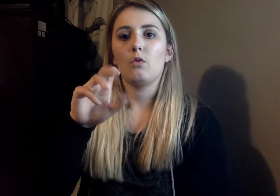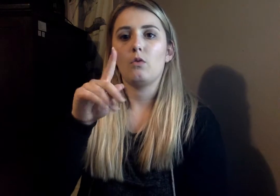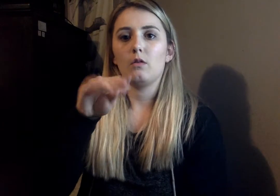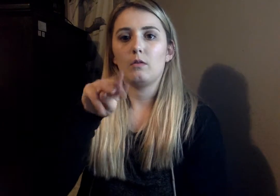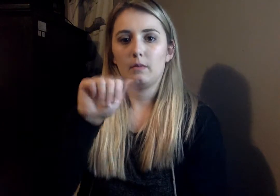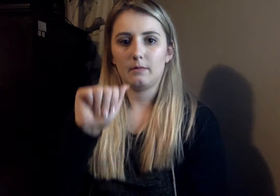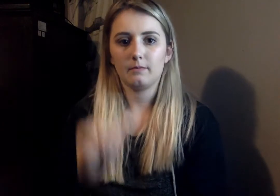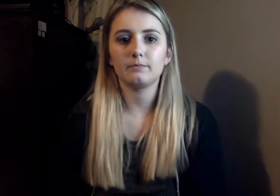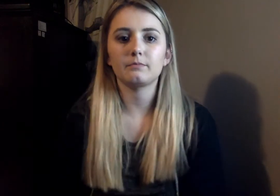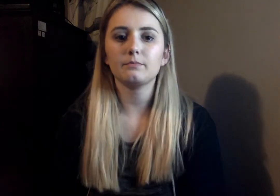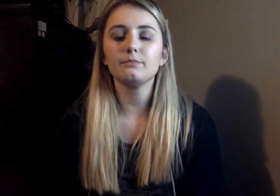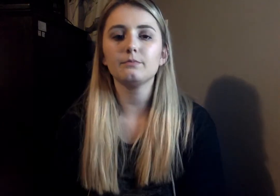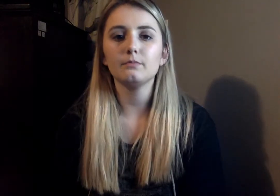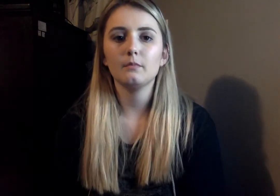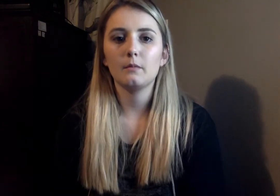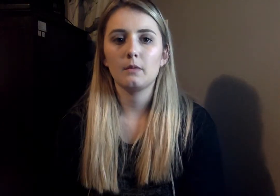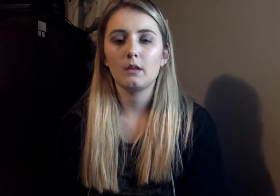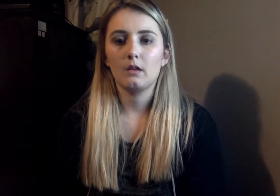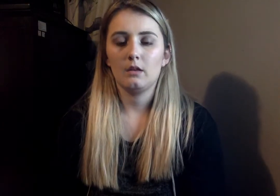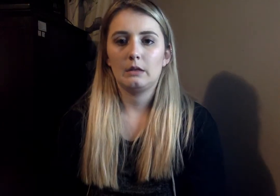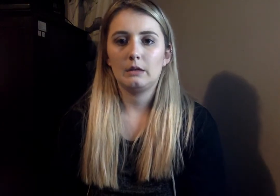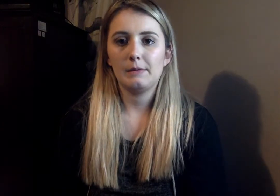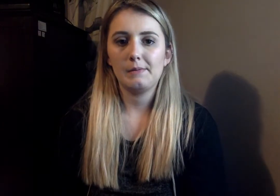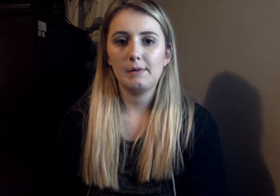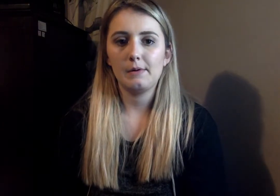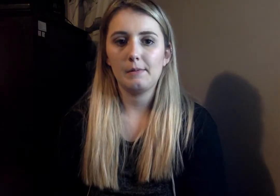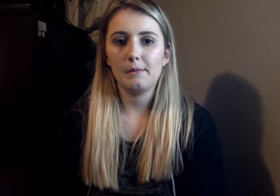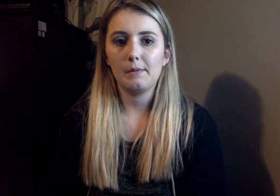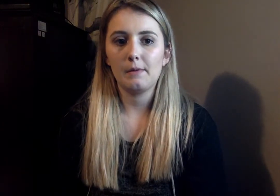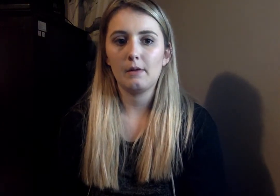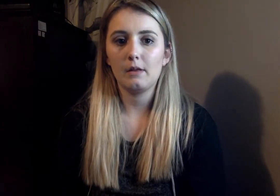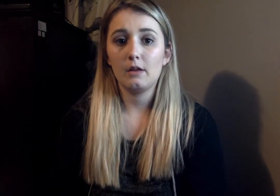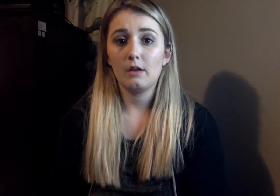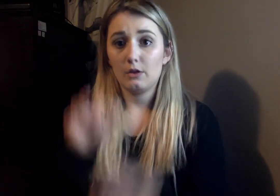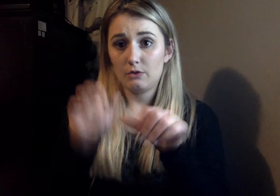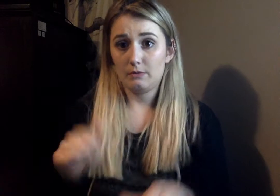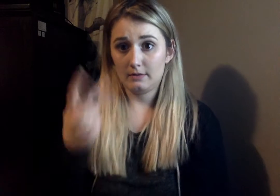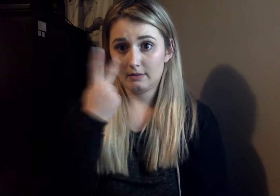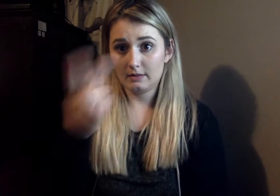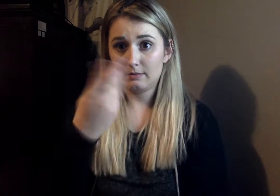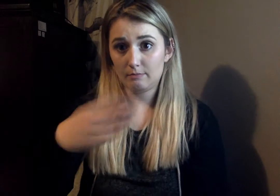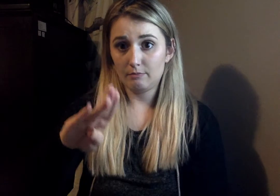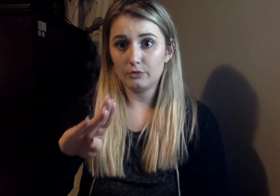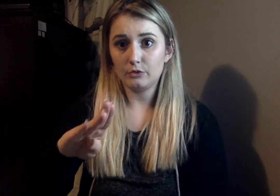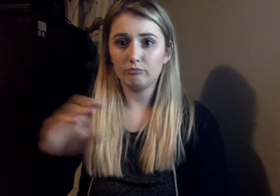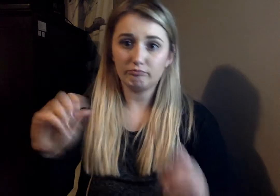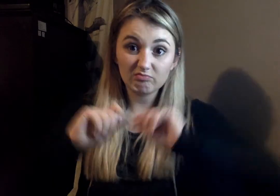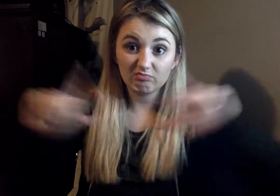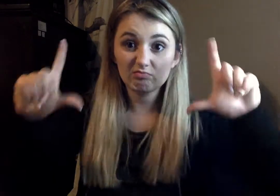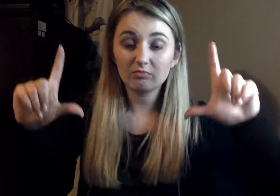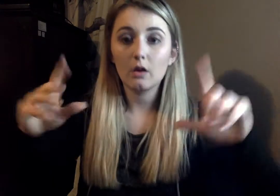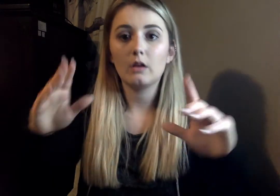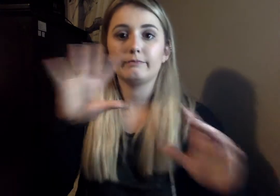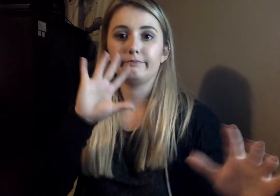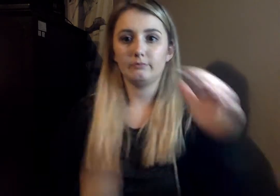light, allowing you to see these blue sky sprites much more clearly than you normally would. While everybody's eyes experience these